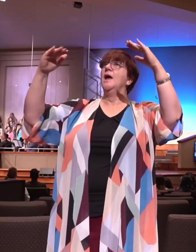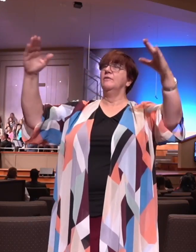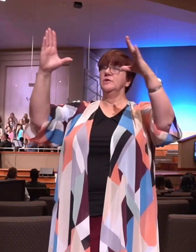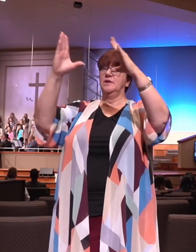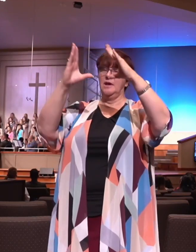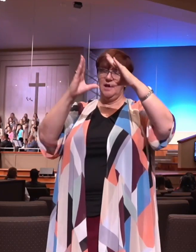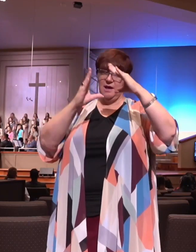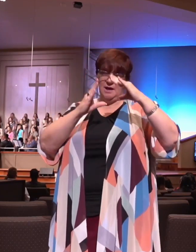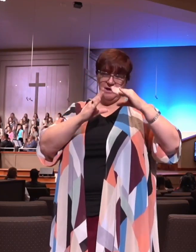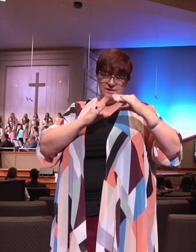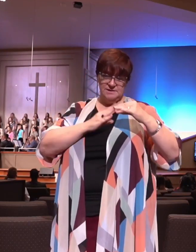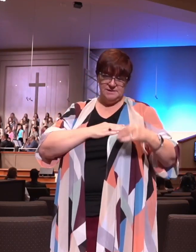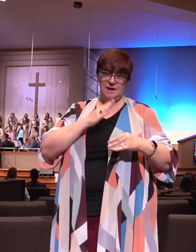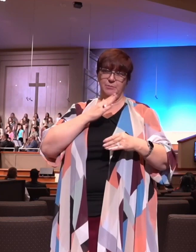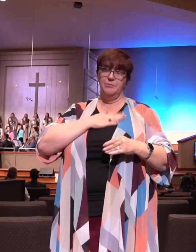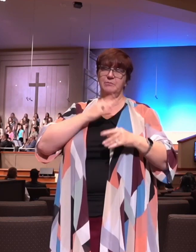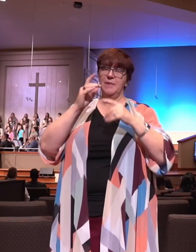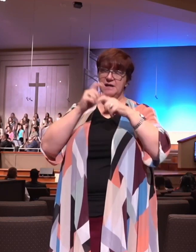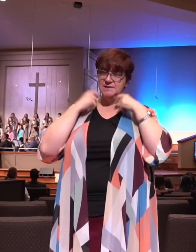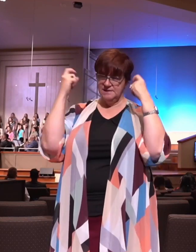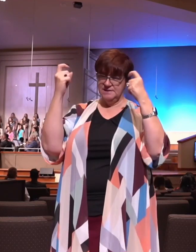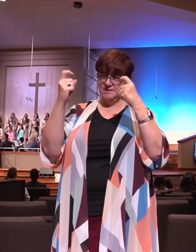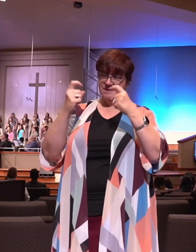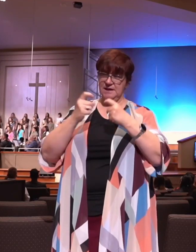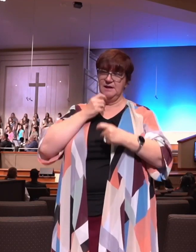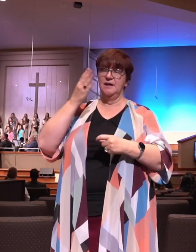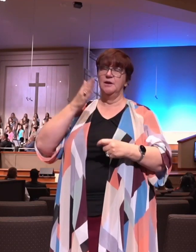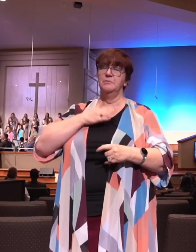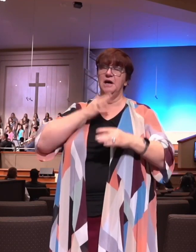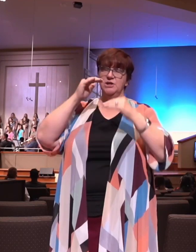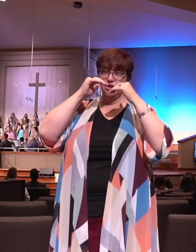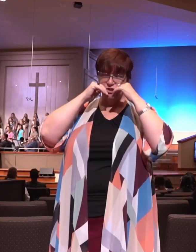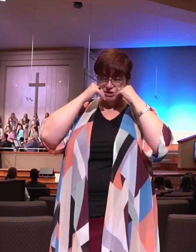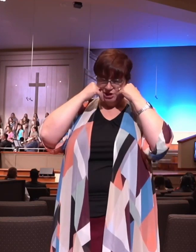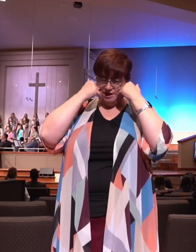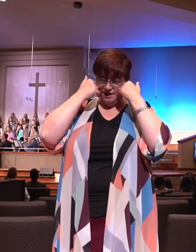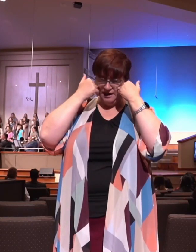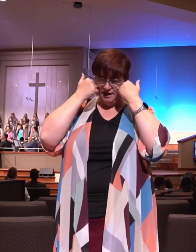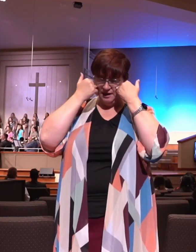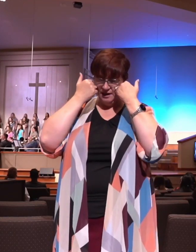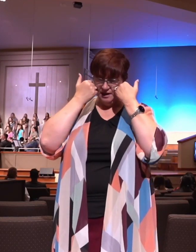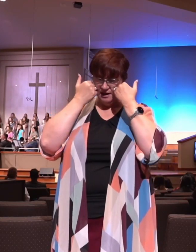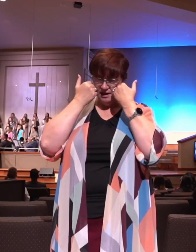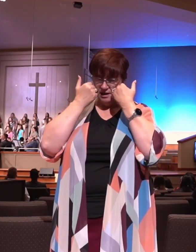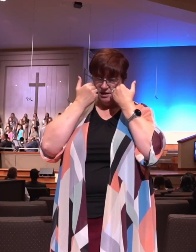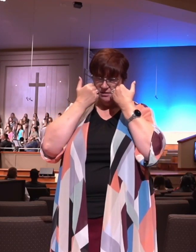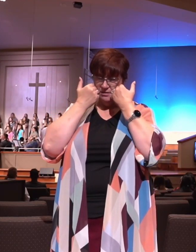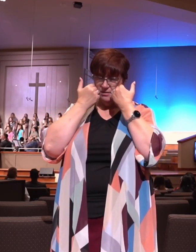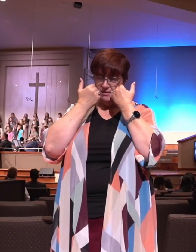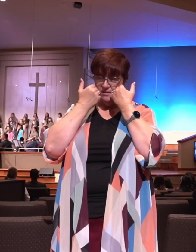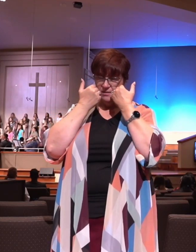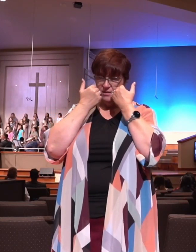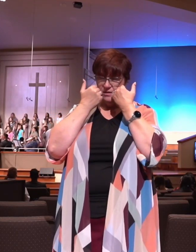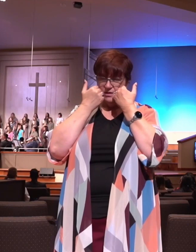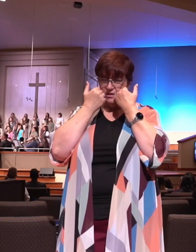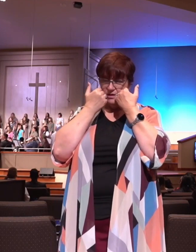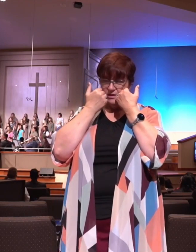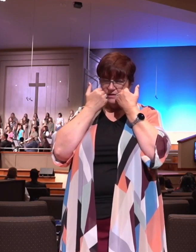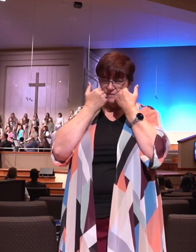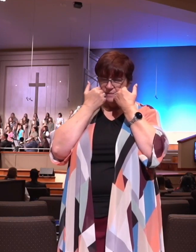my sin and bear my shame. The cross has